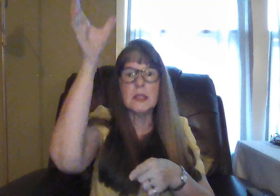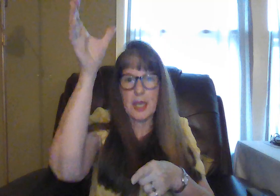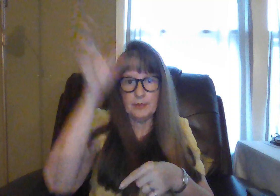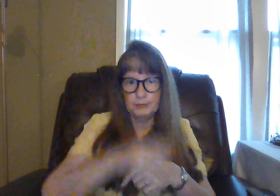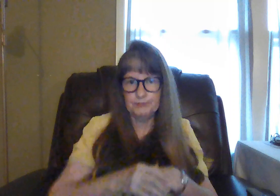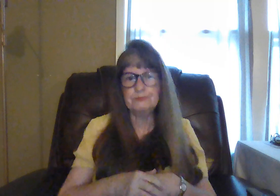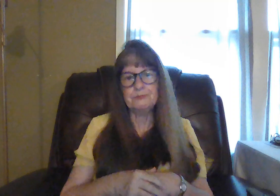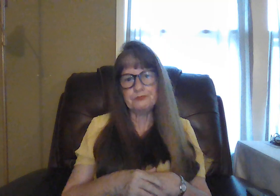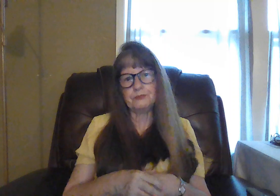concept.